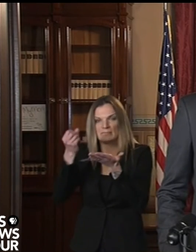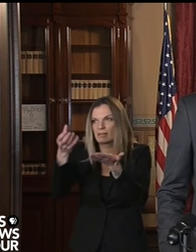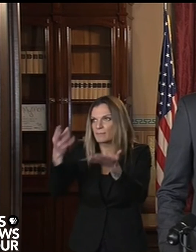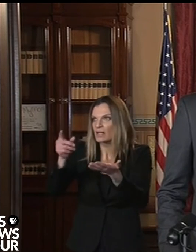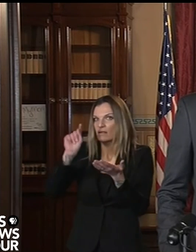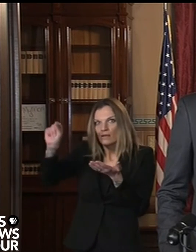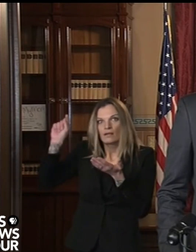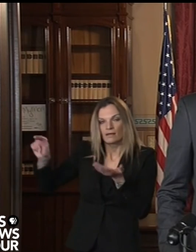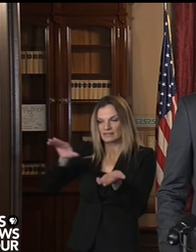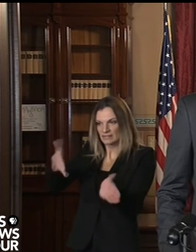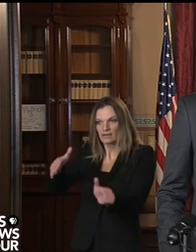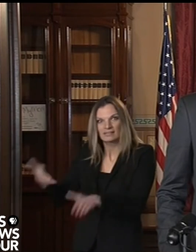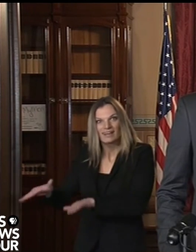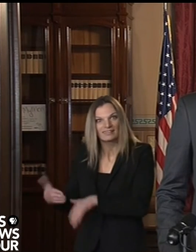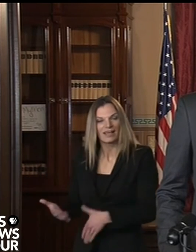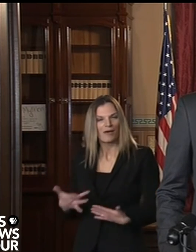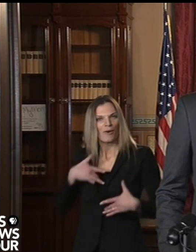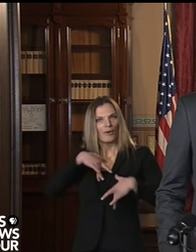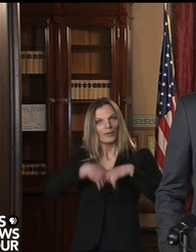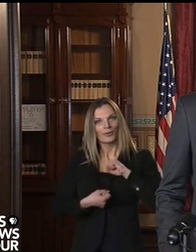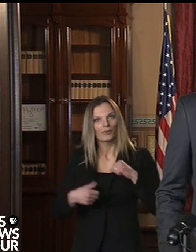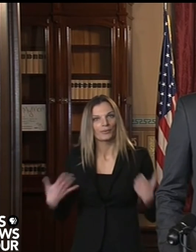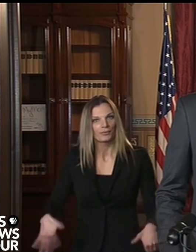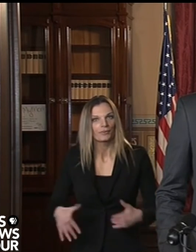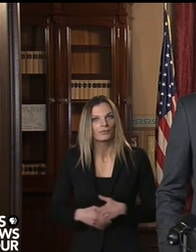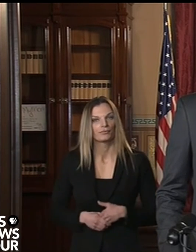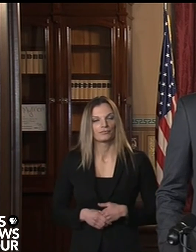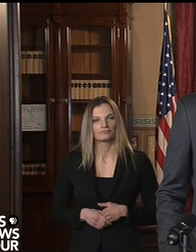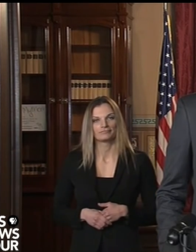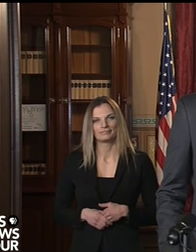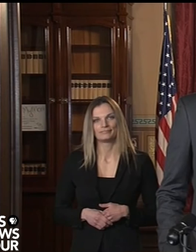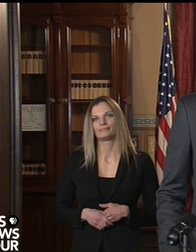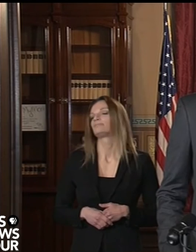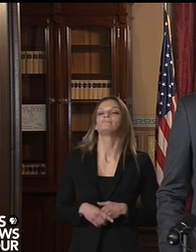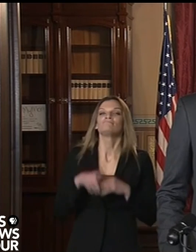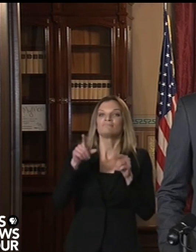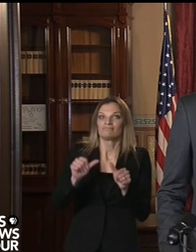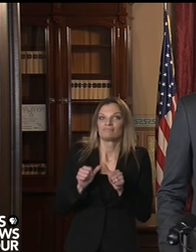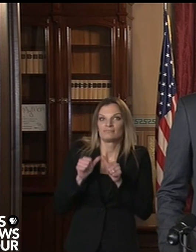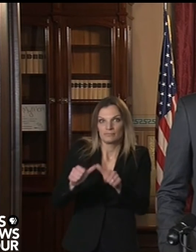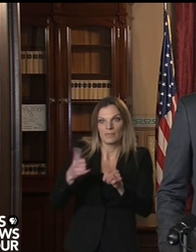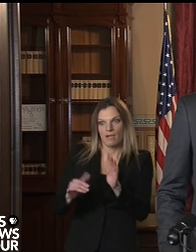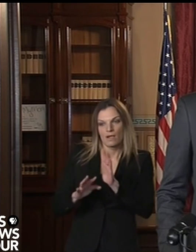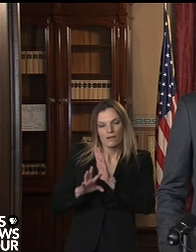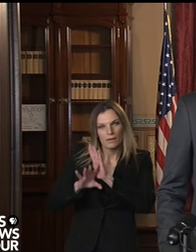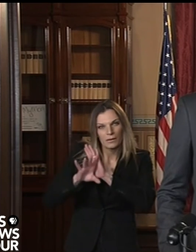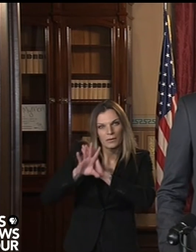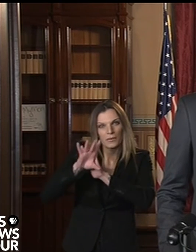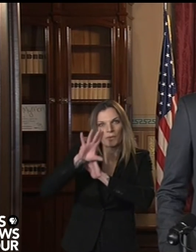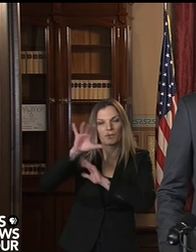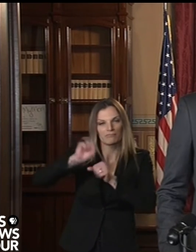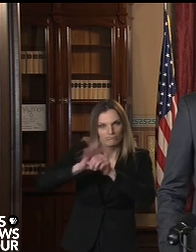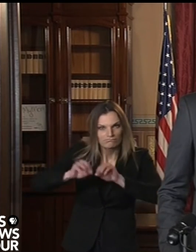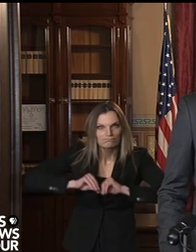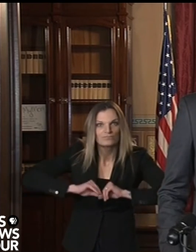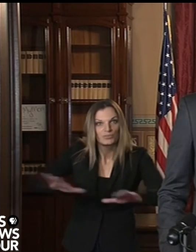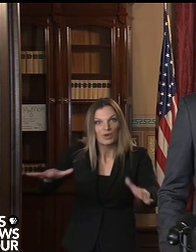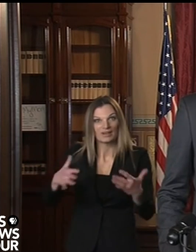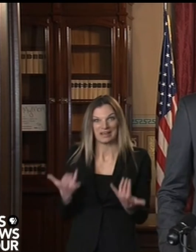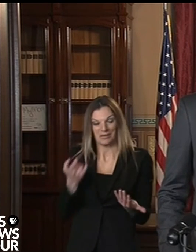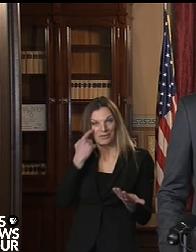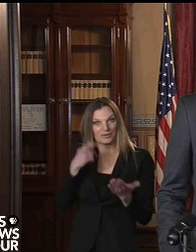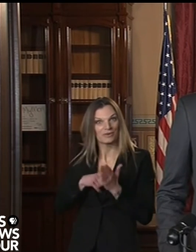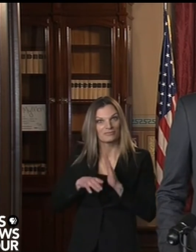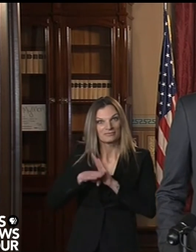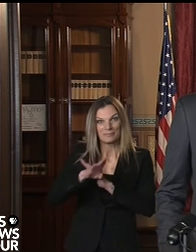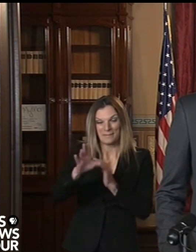day across our state. And with these cases continuously and precipitously rising across the state, it is more important